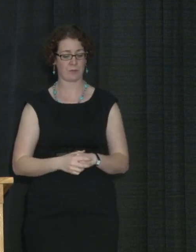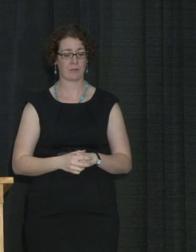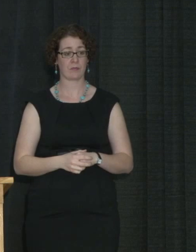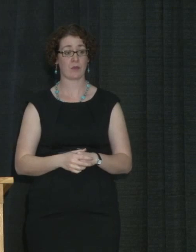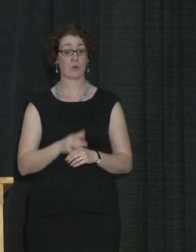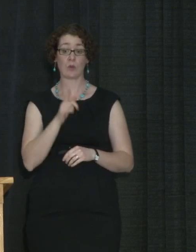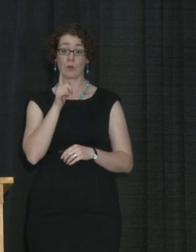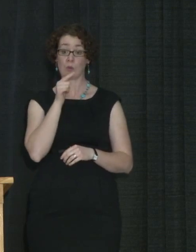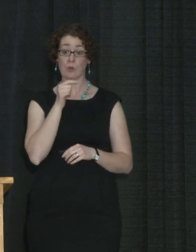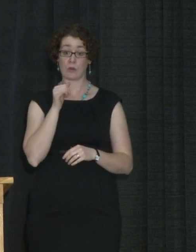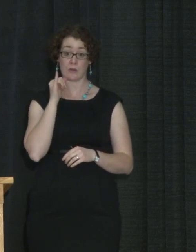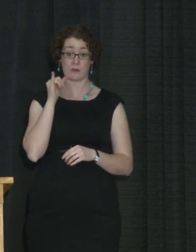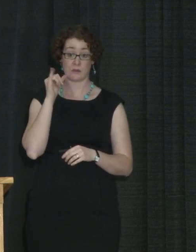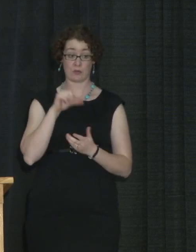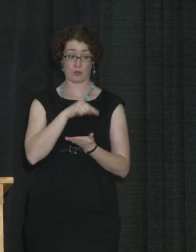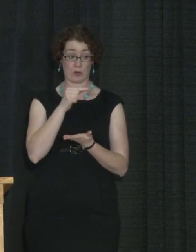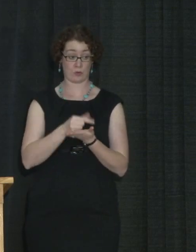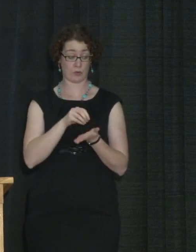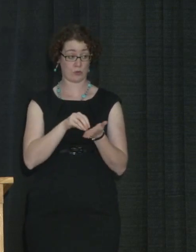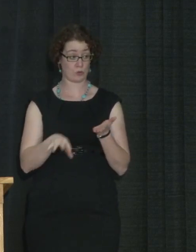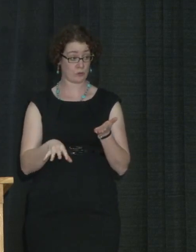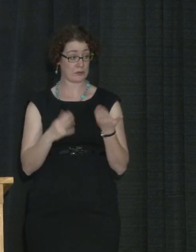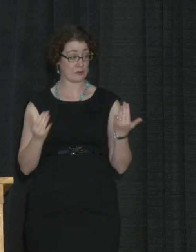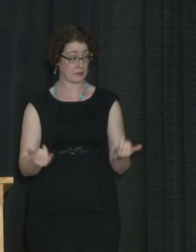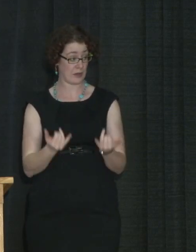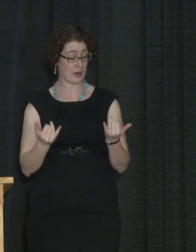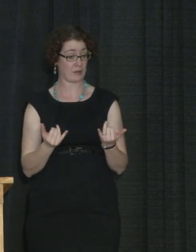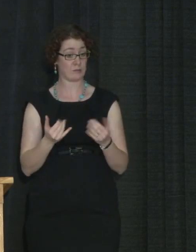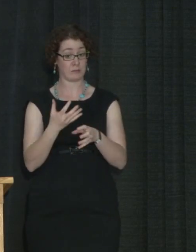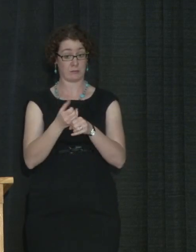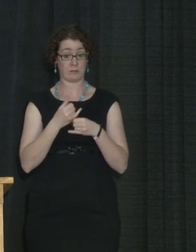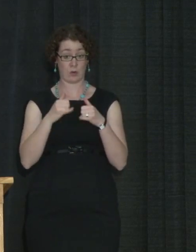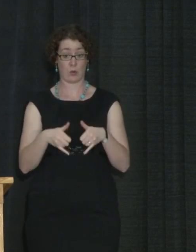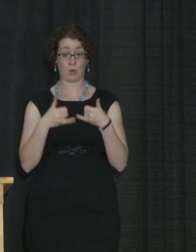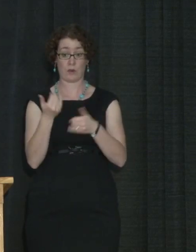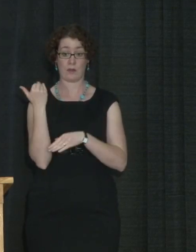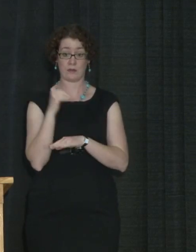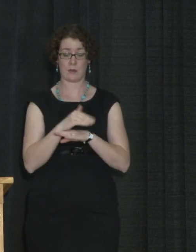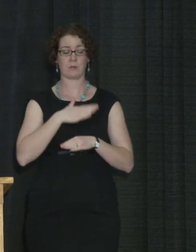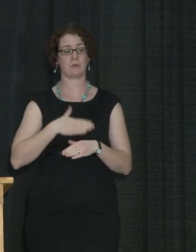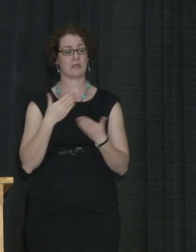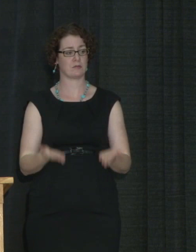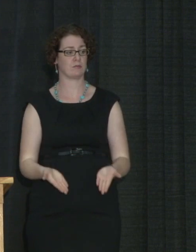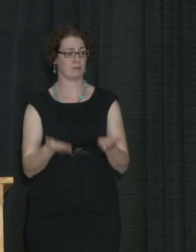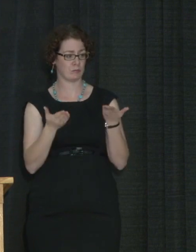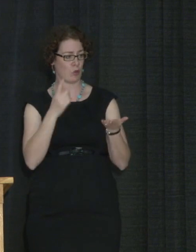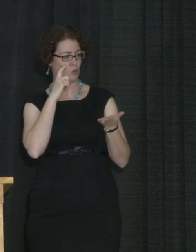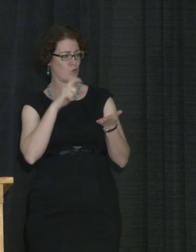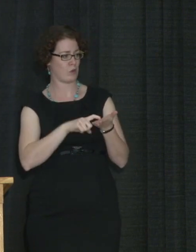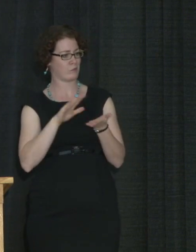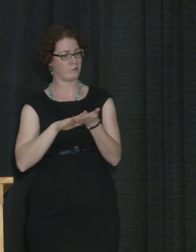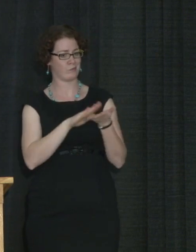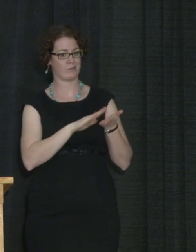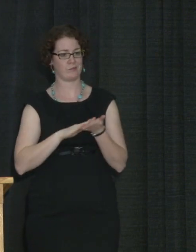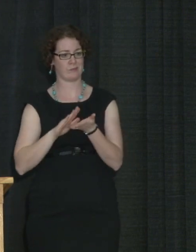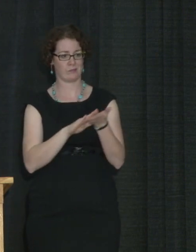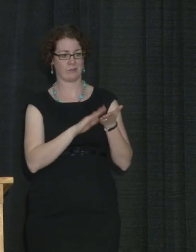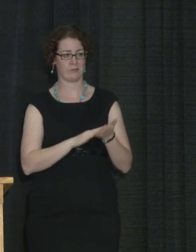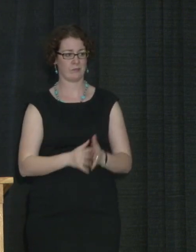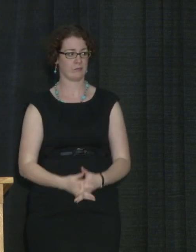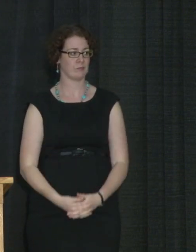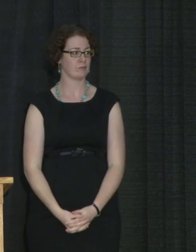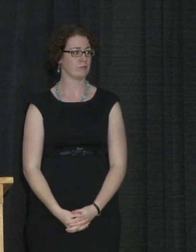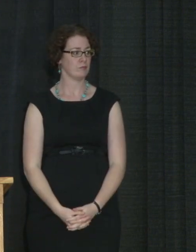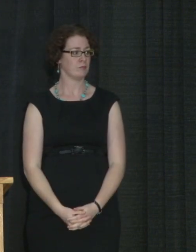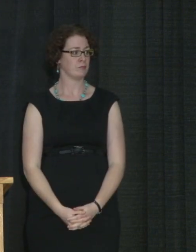like those students who are, or graduates who are here today, who received awards last night, to please rise and be recognized by everyone here in the audience.